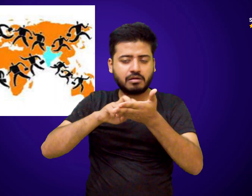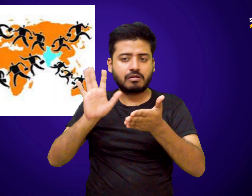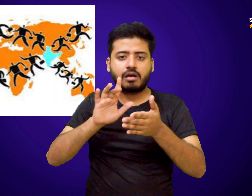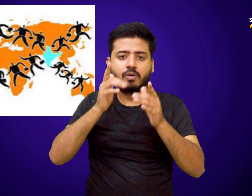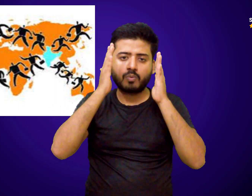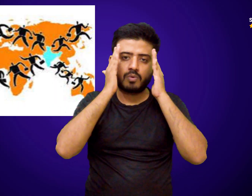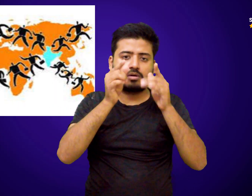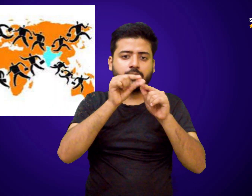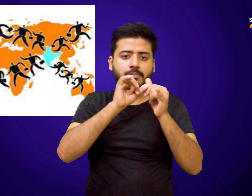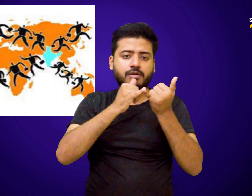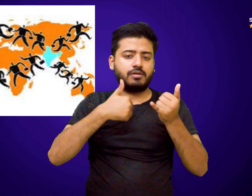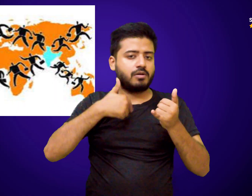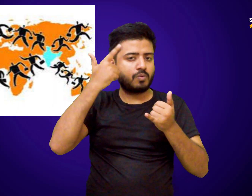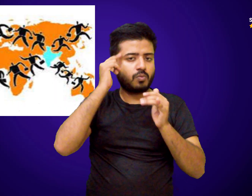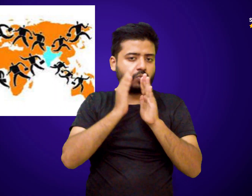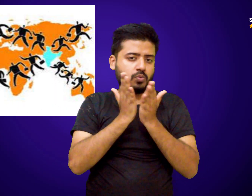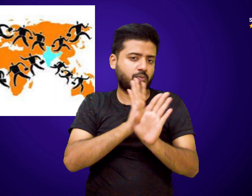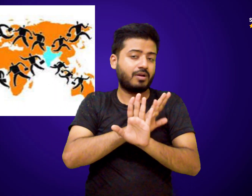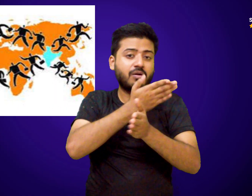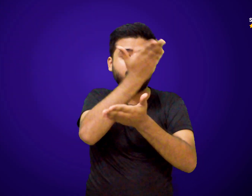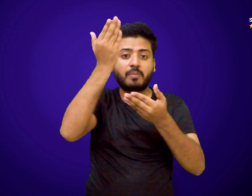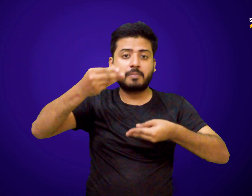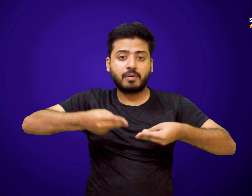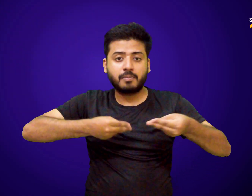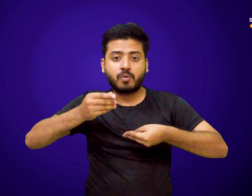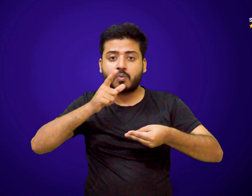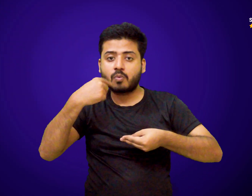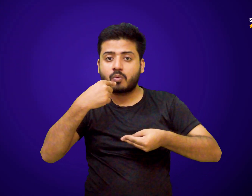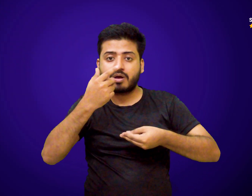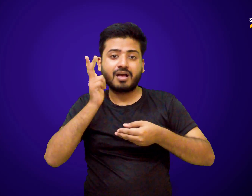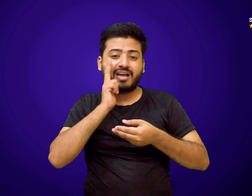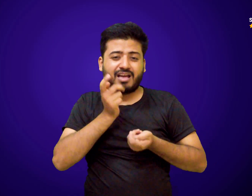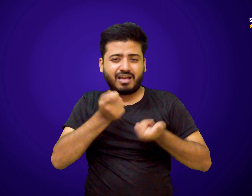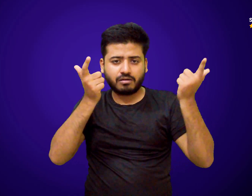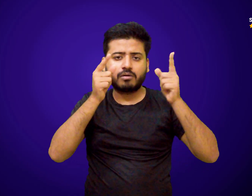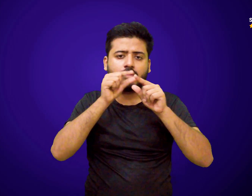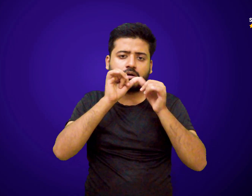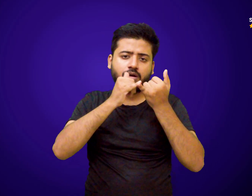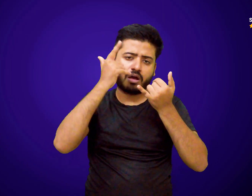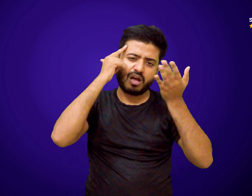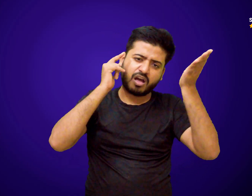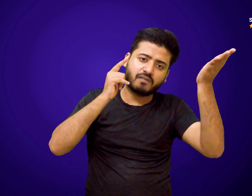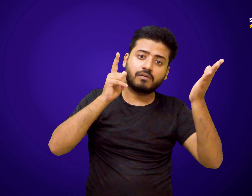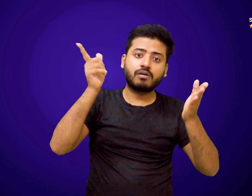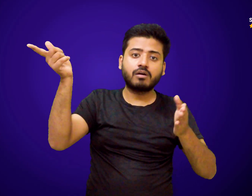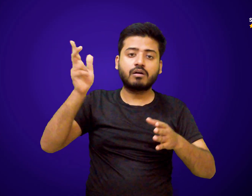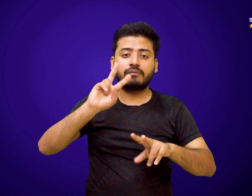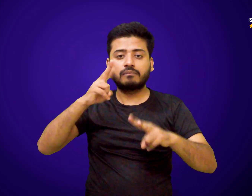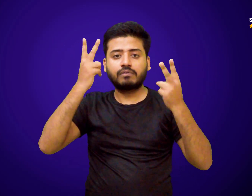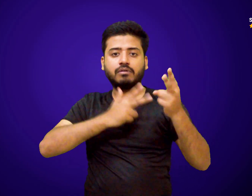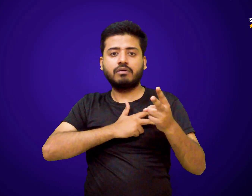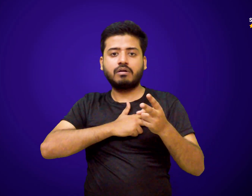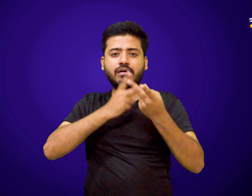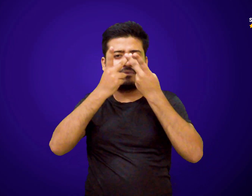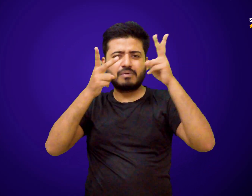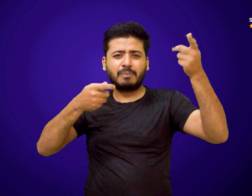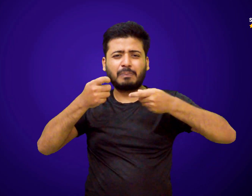receiving public and internal feedback. The current system for ECR passports. Since the orange passport plan was